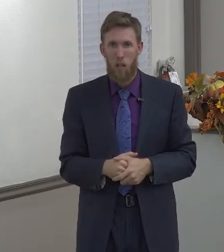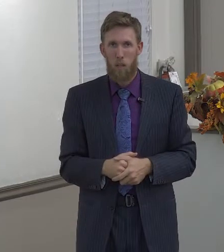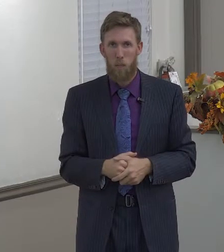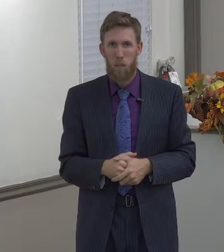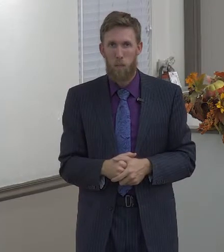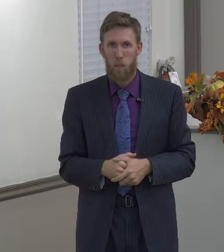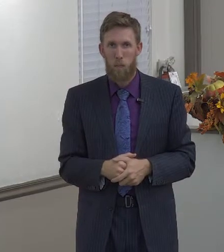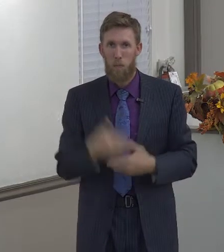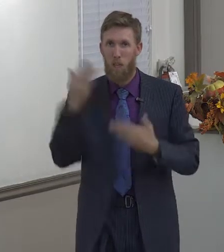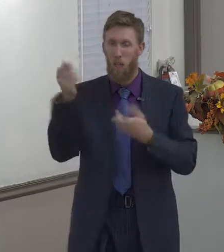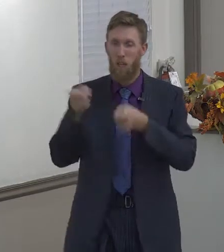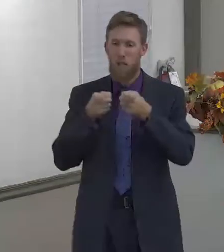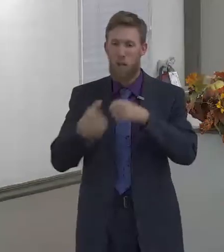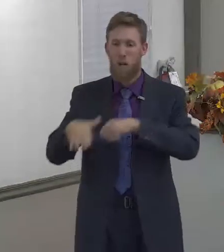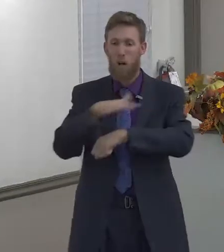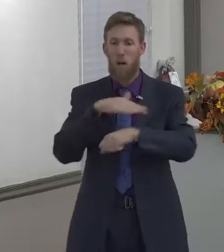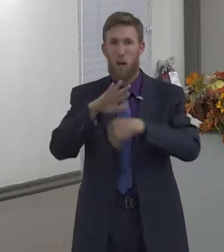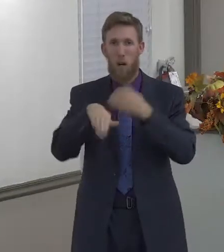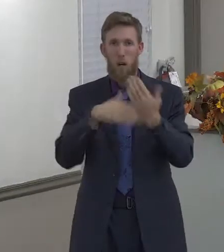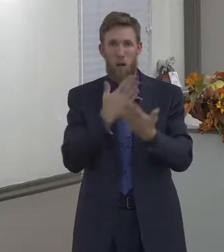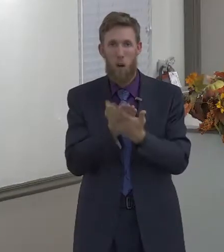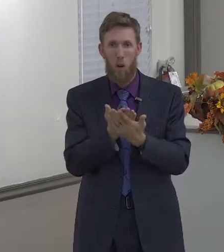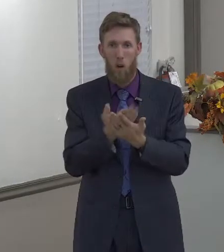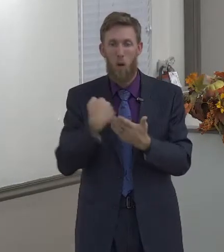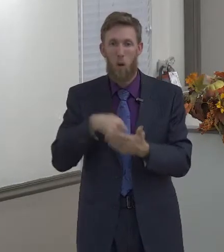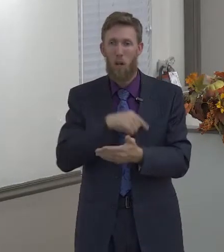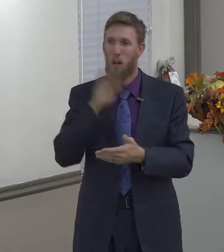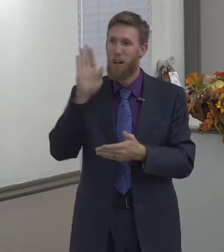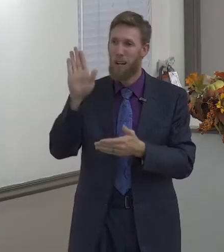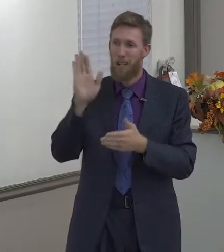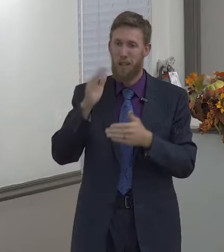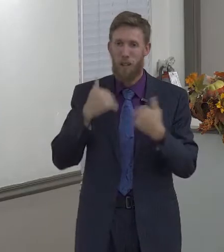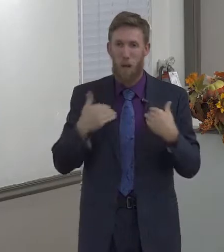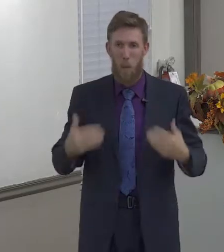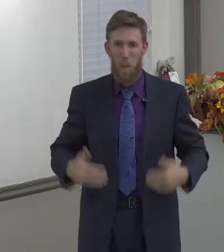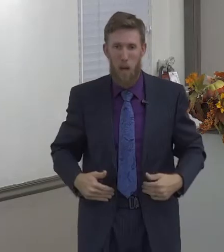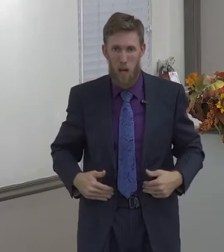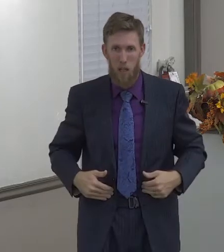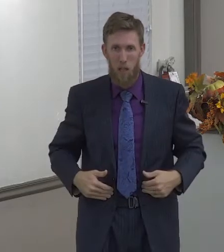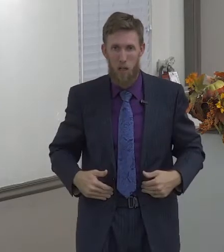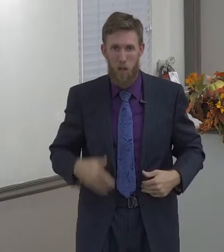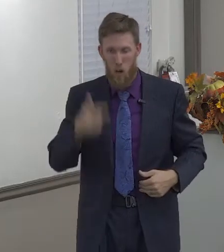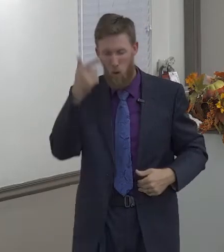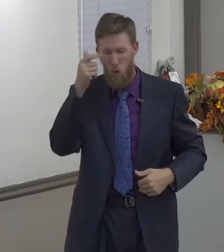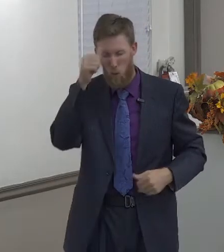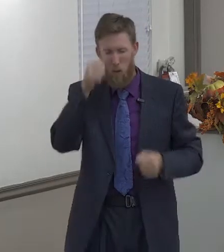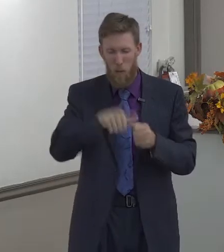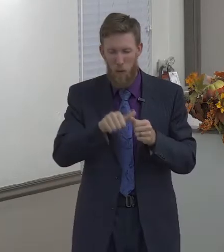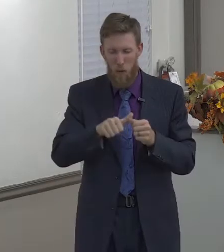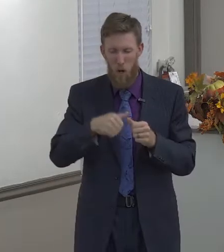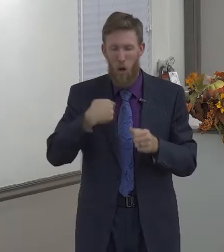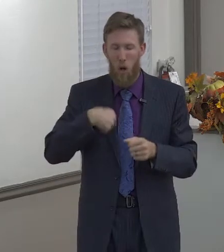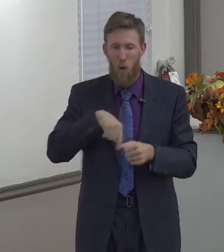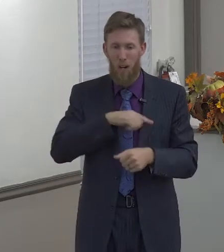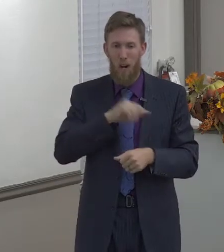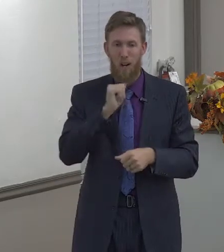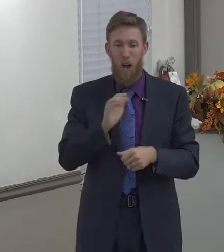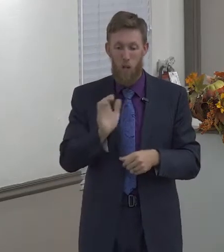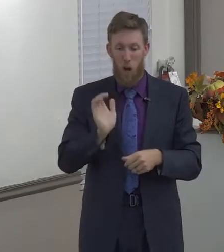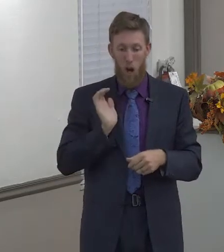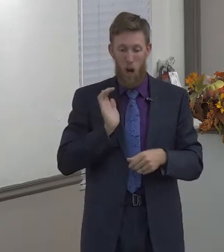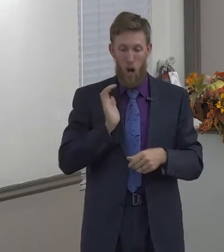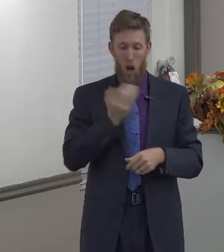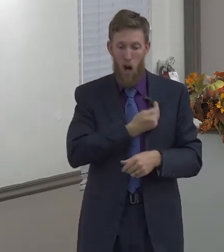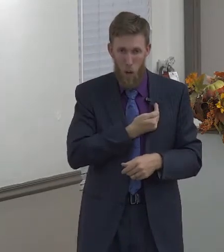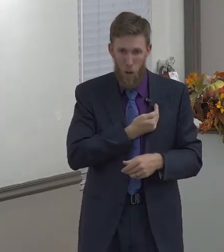we're a body of Elmwood Baptist Church. We're not a body of Pastor Gary Randall. We are a body of Christ. He is the head of